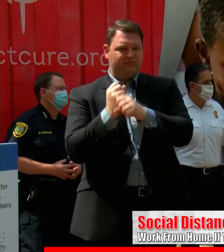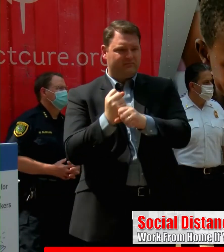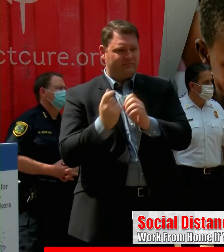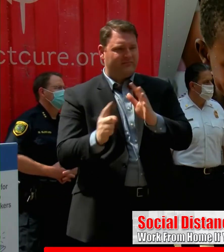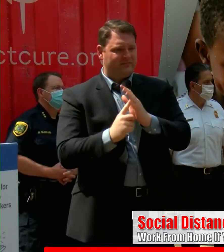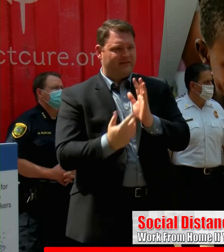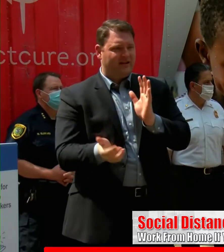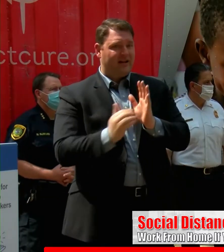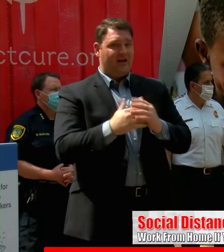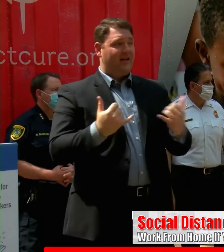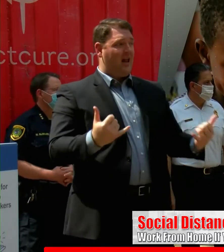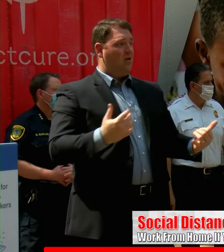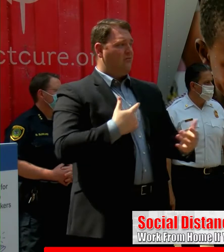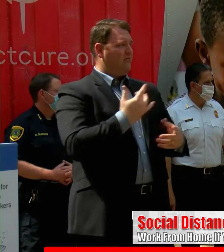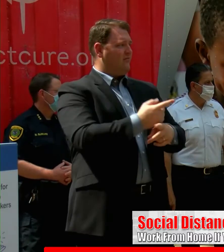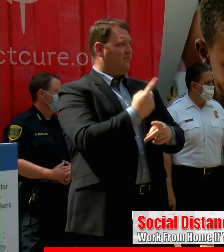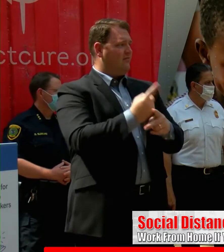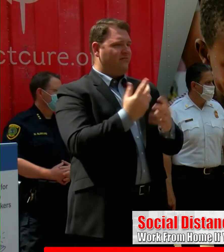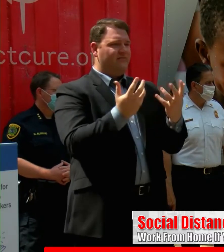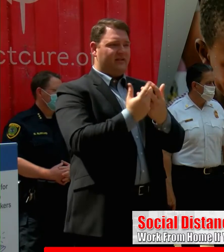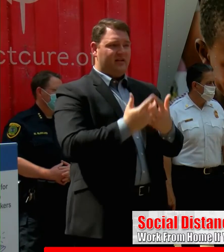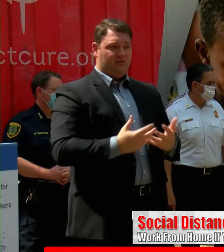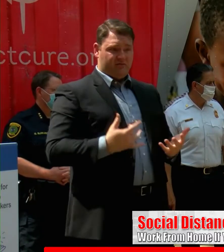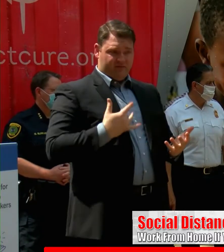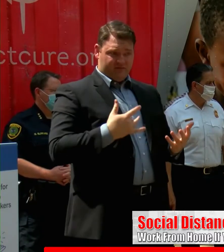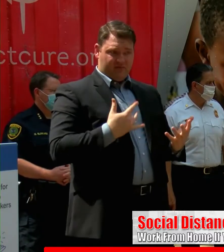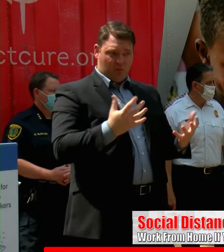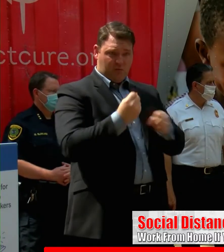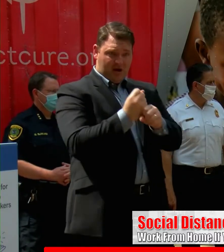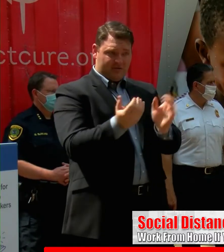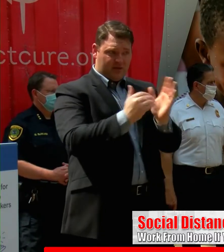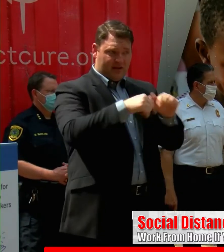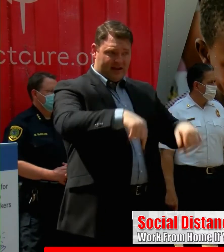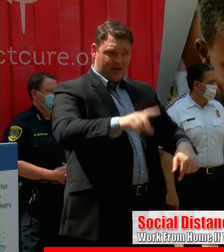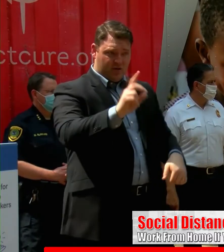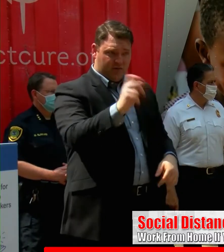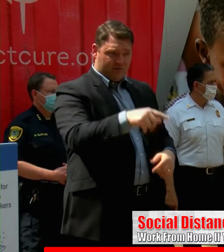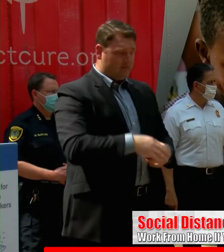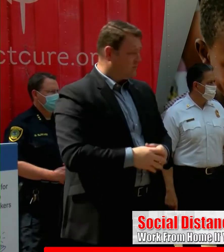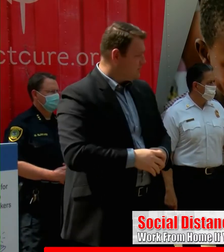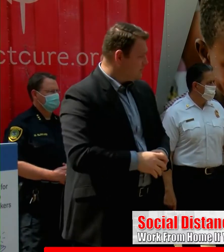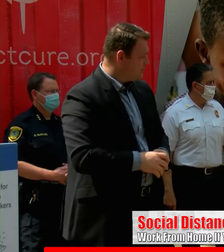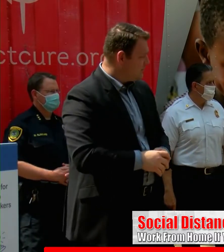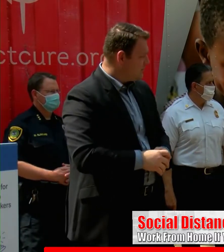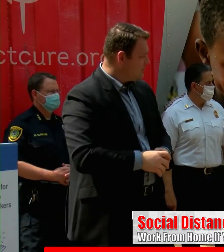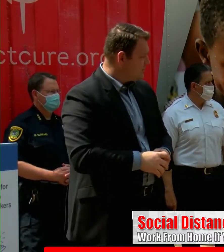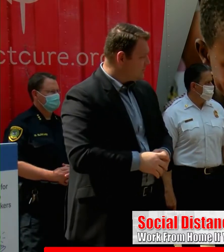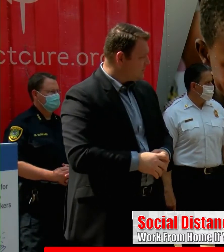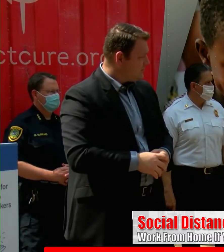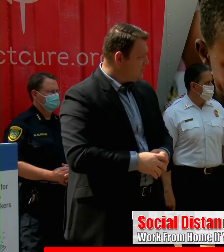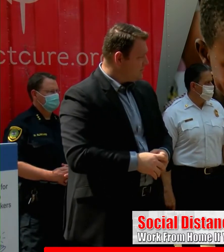at Minute Maid Park to get your thoughts with regards to that potential. Well, right now,